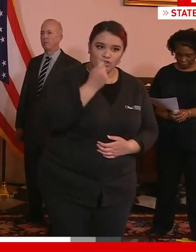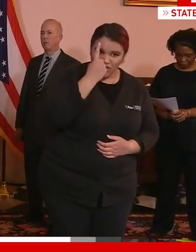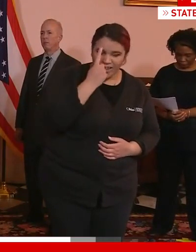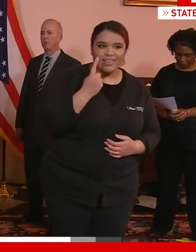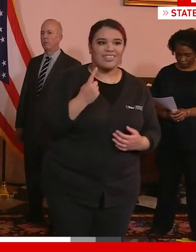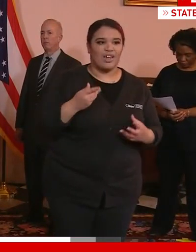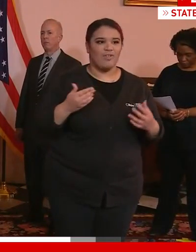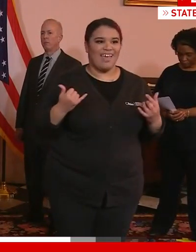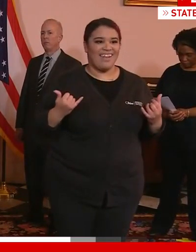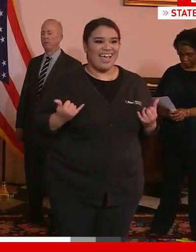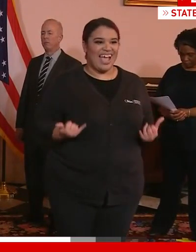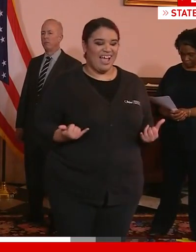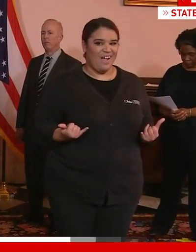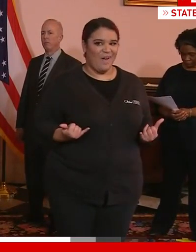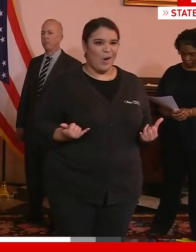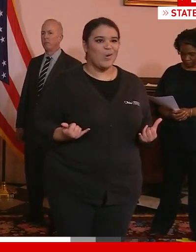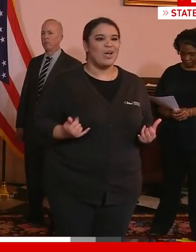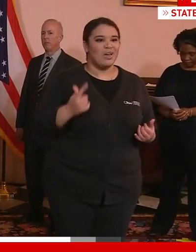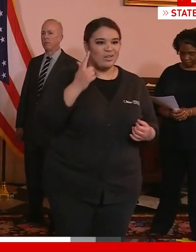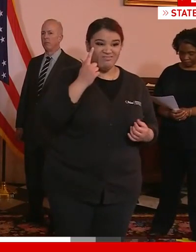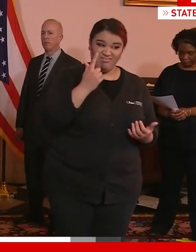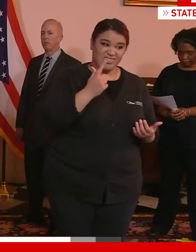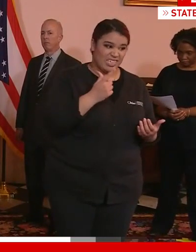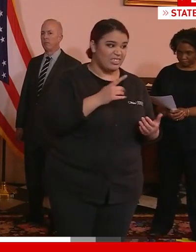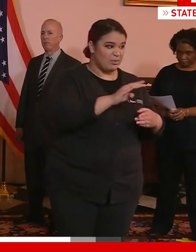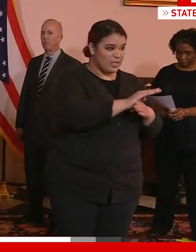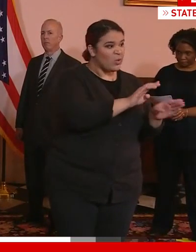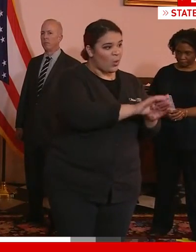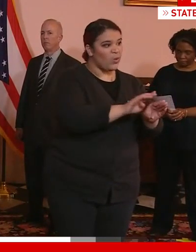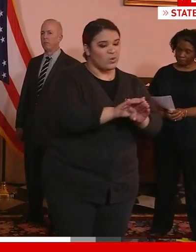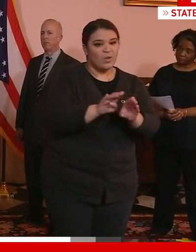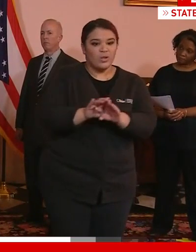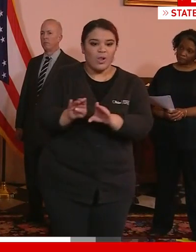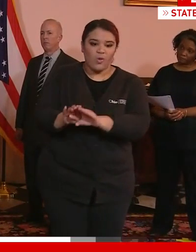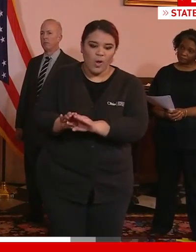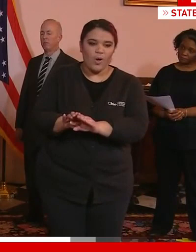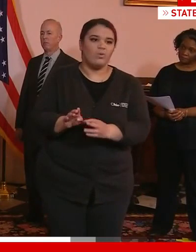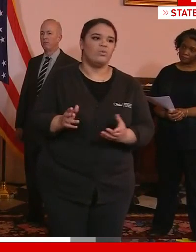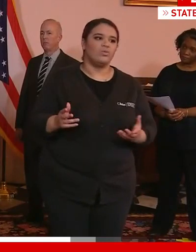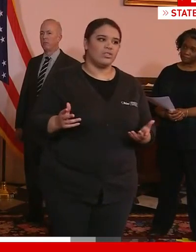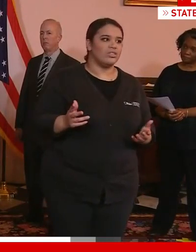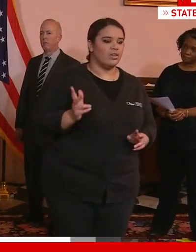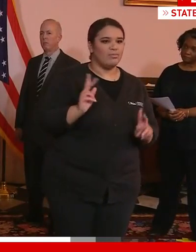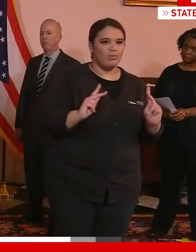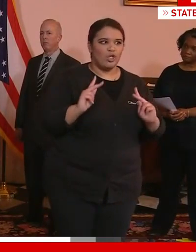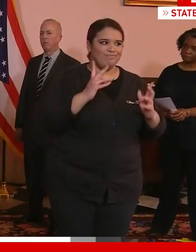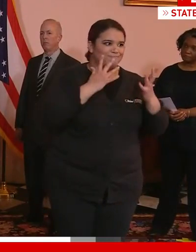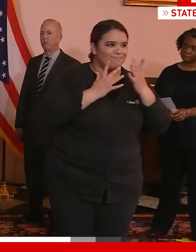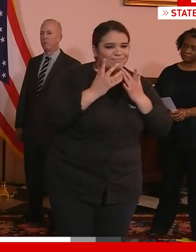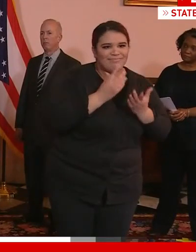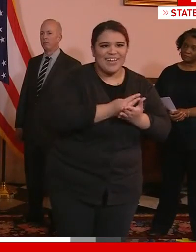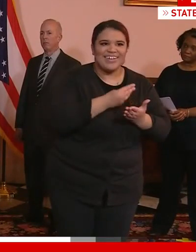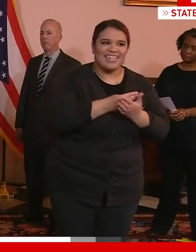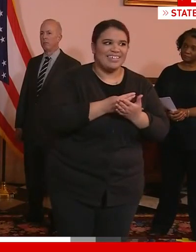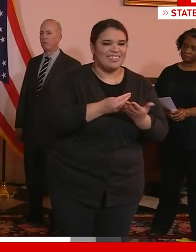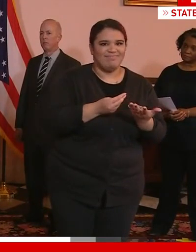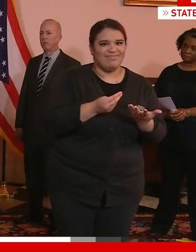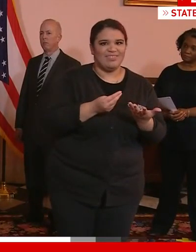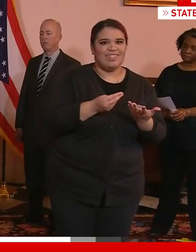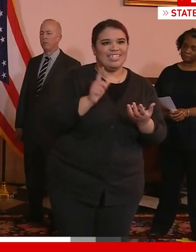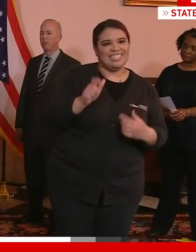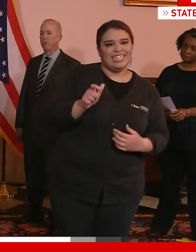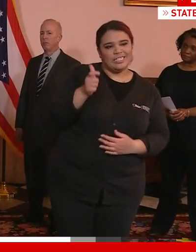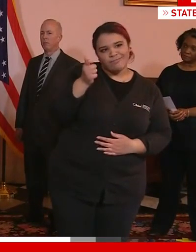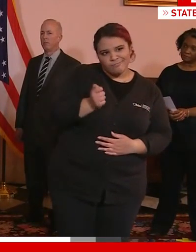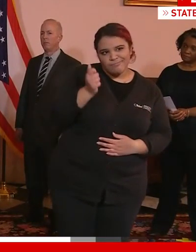to the actions that are being taken to control the spread of the coronavirus.